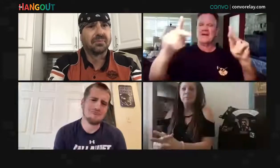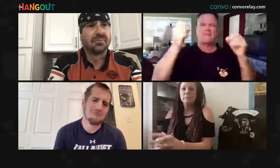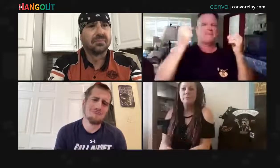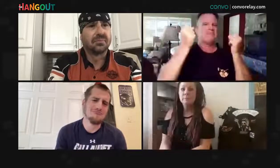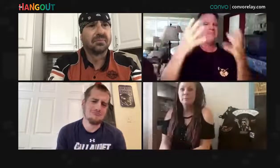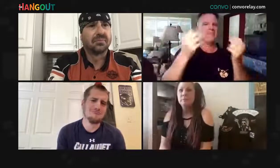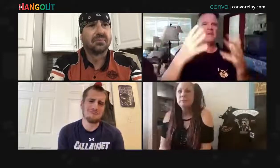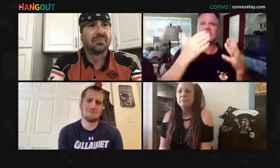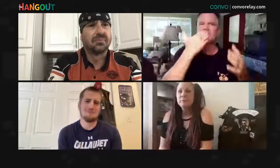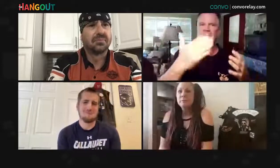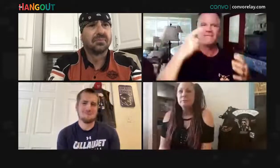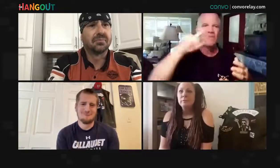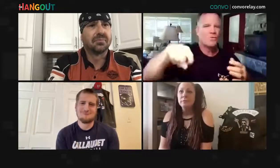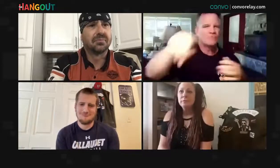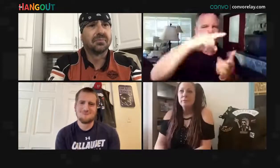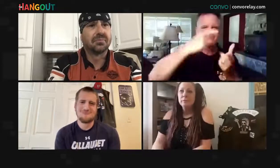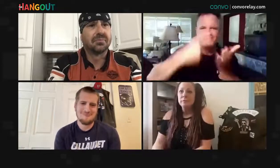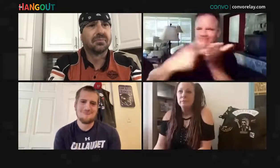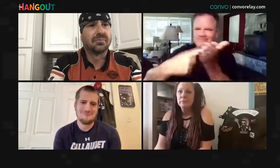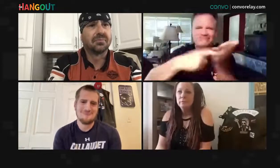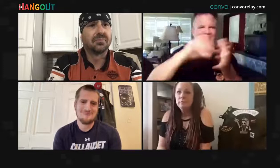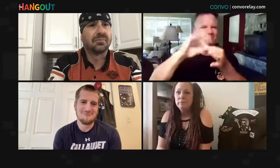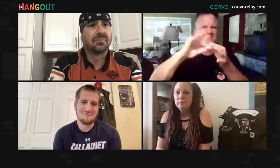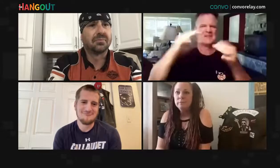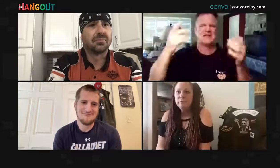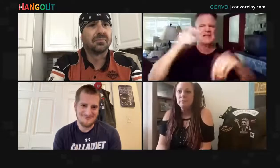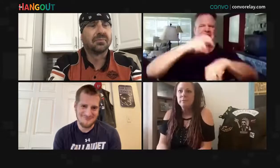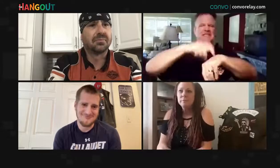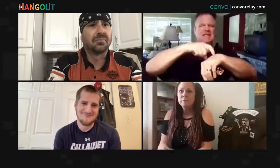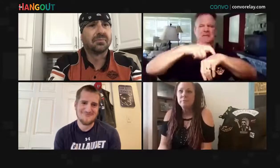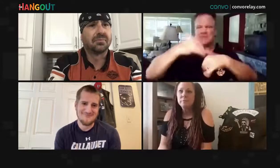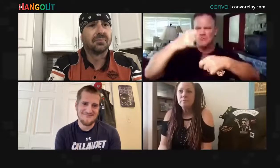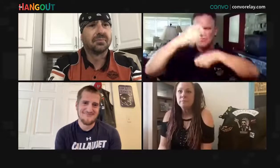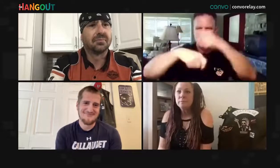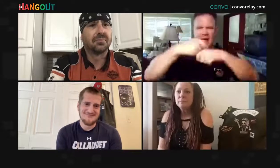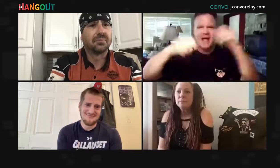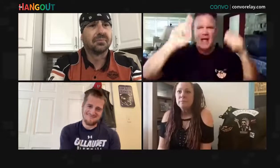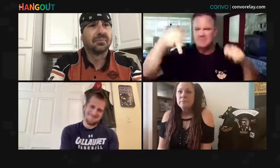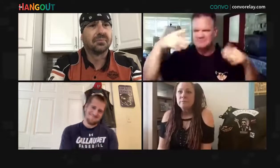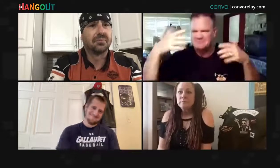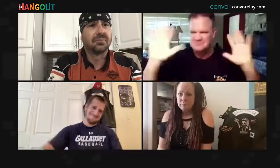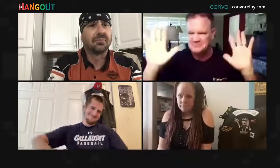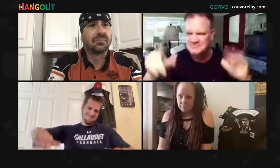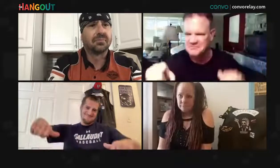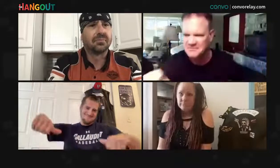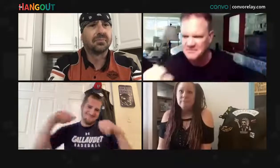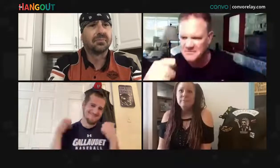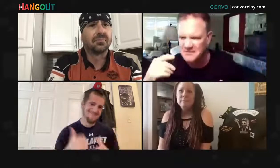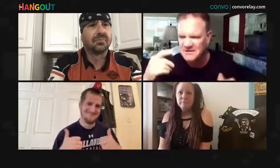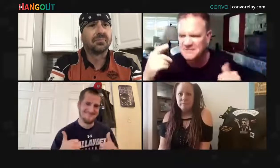numbers. Yes, yes. So thanks to everyone for such a great discussion. We're out of time, so we're going to have to wrap